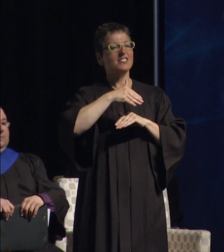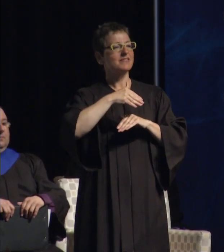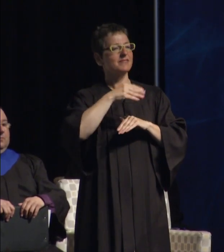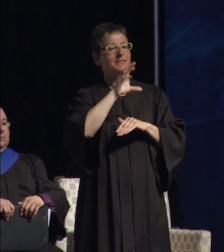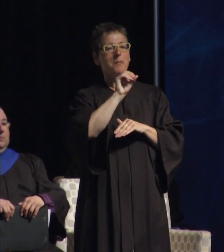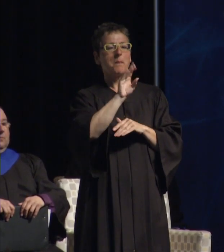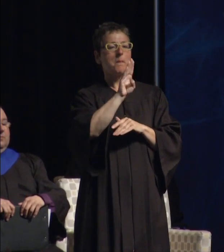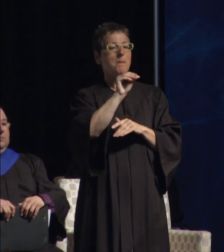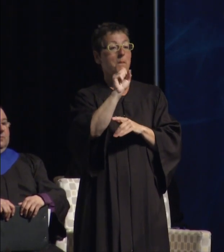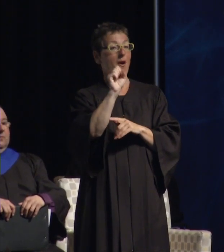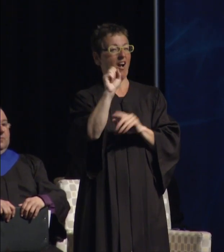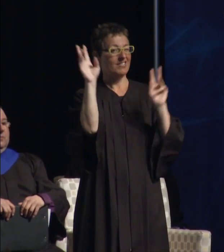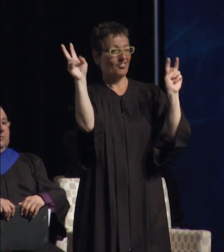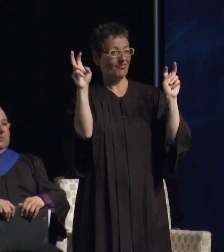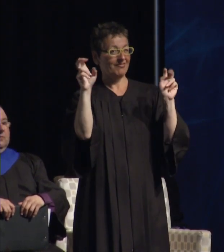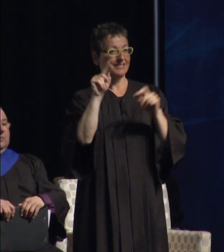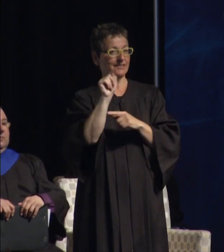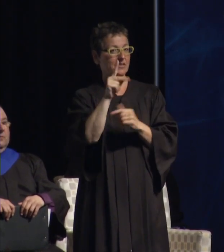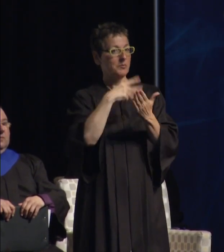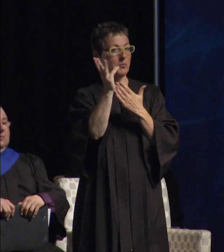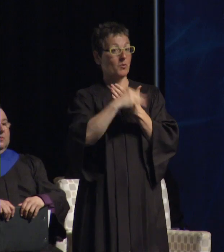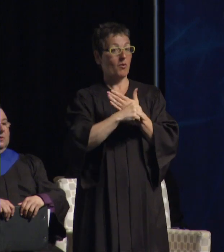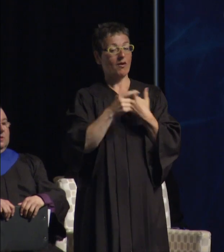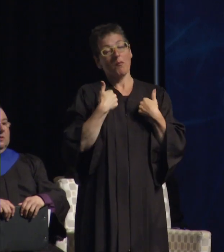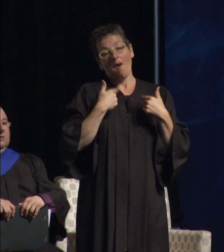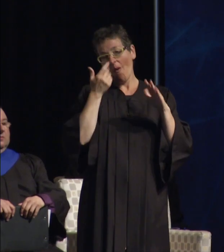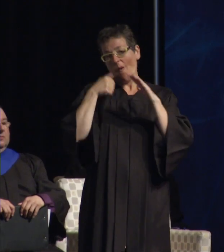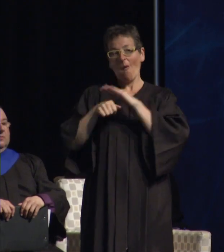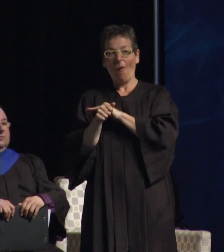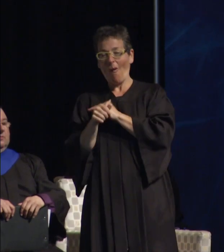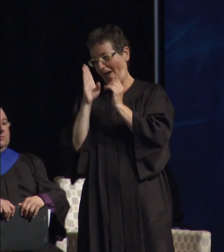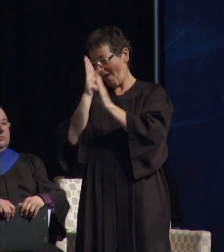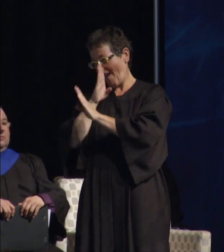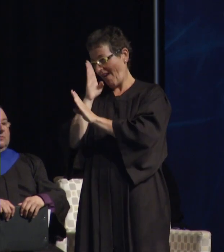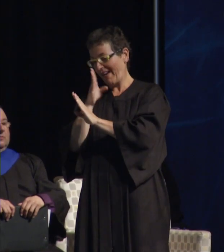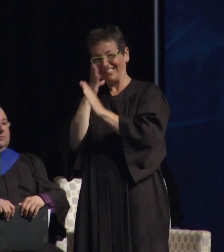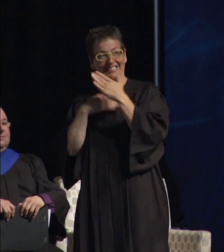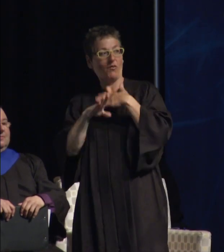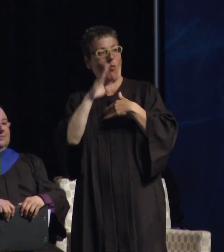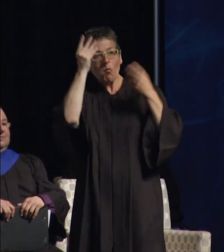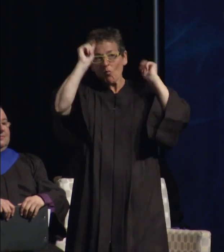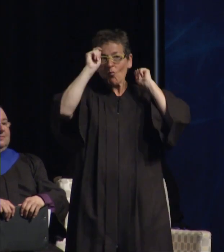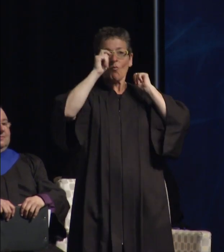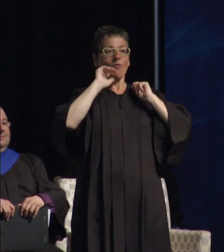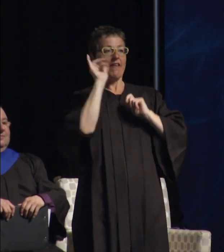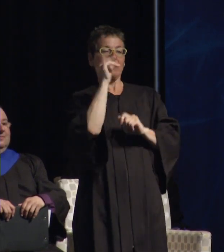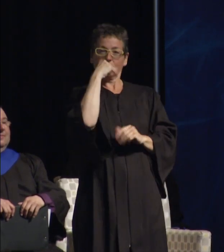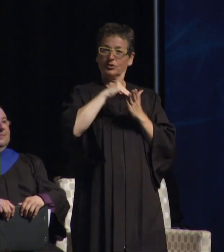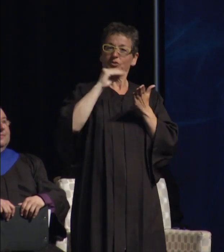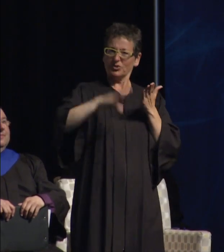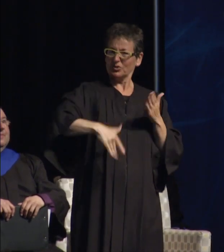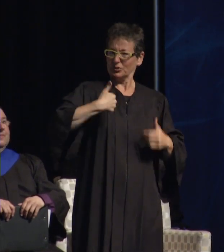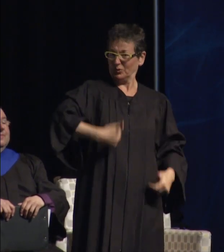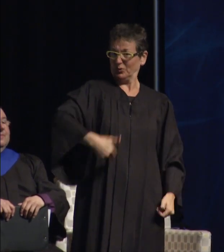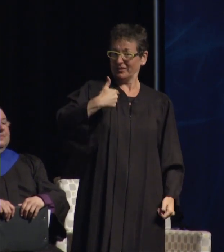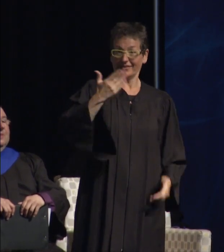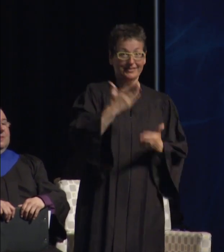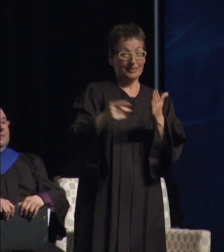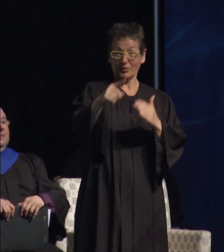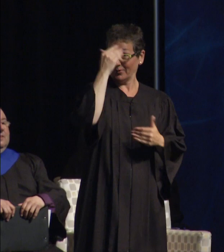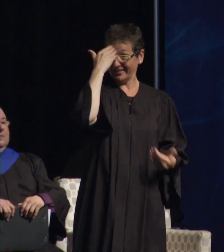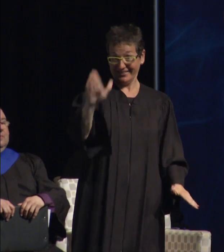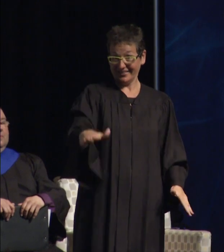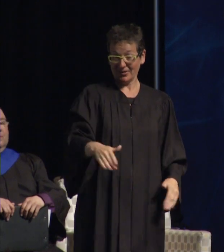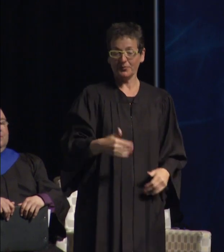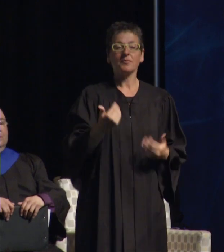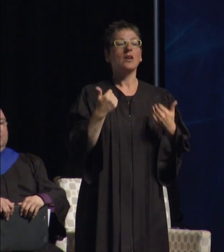Boss, where I became an undercover student for a day. We have a program at NSCC